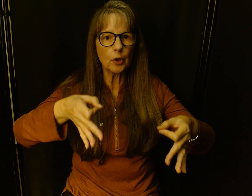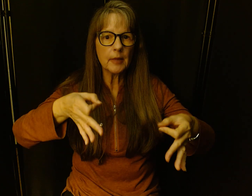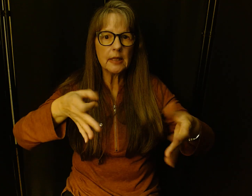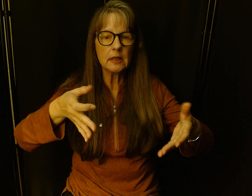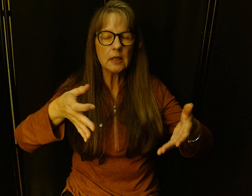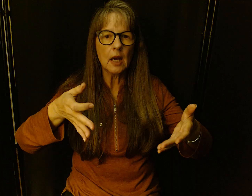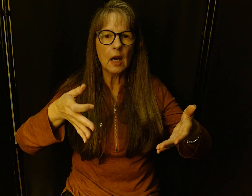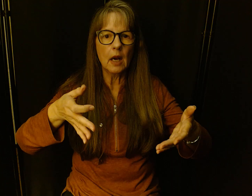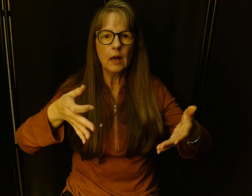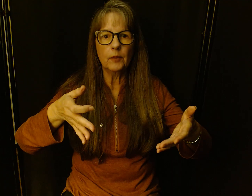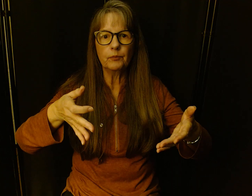determined,